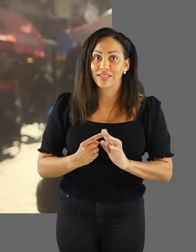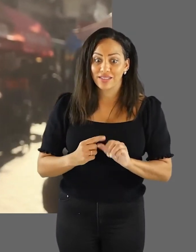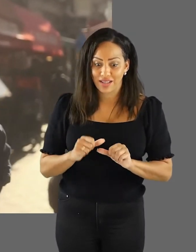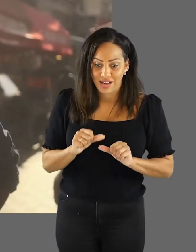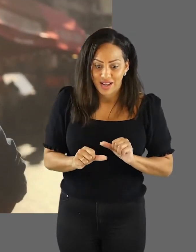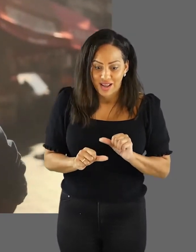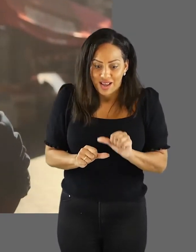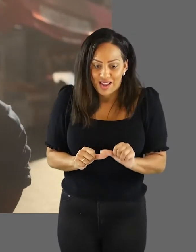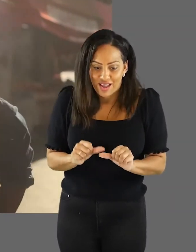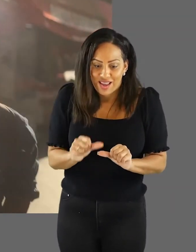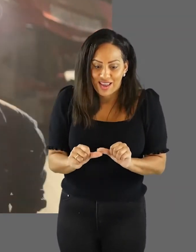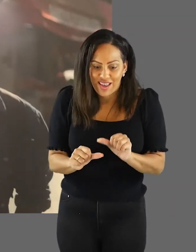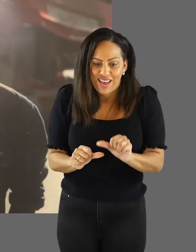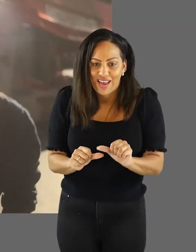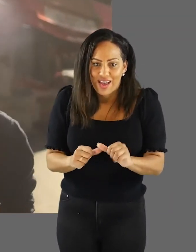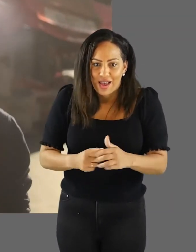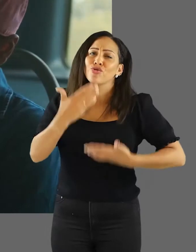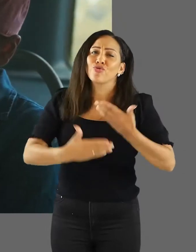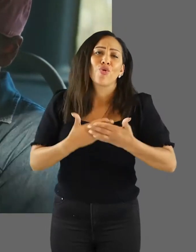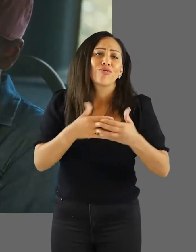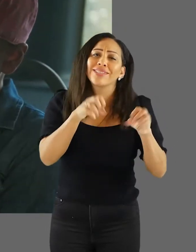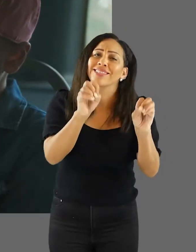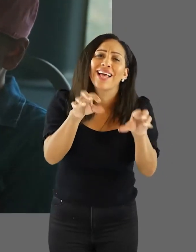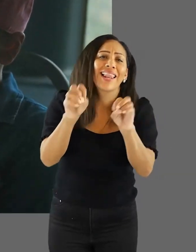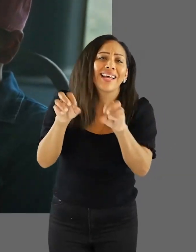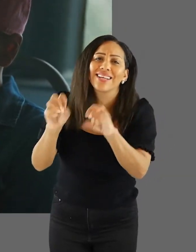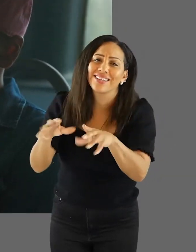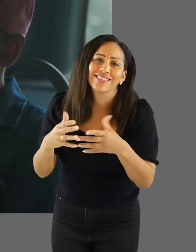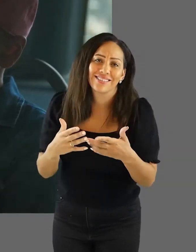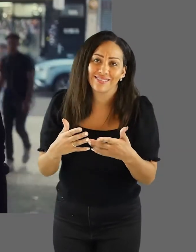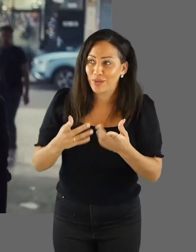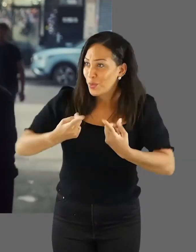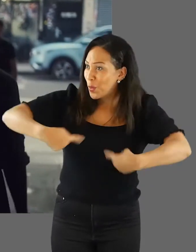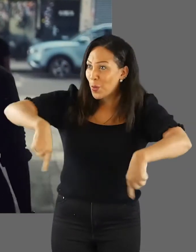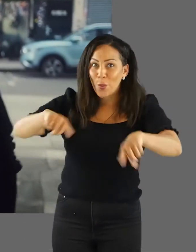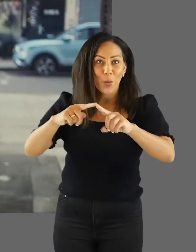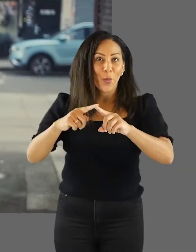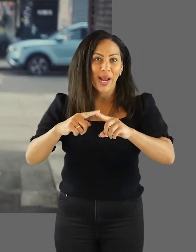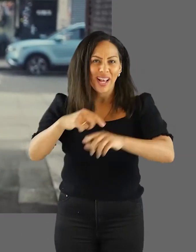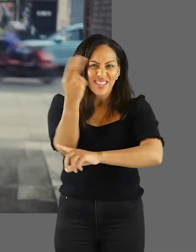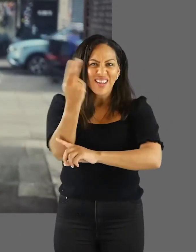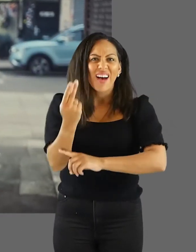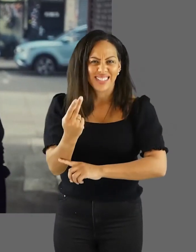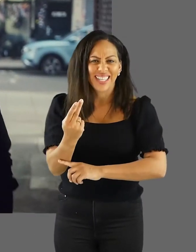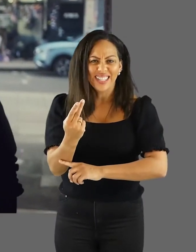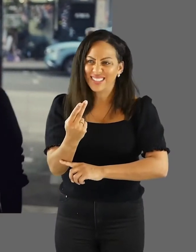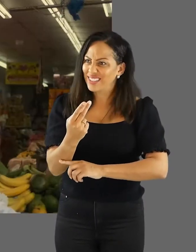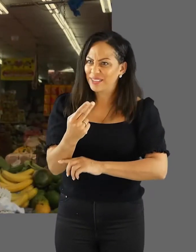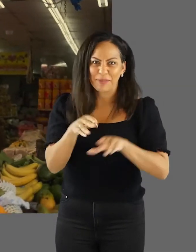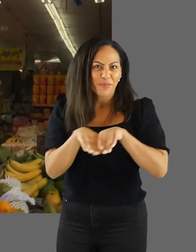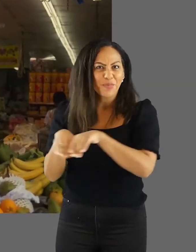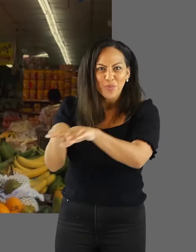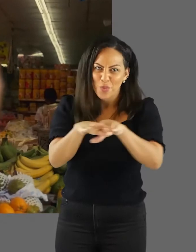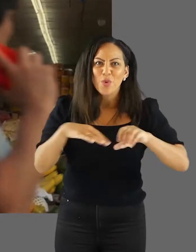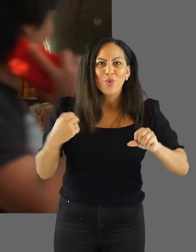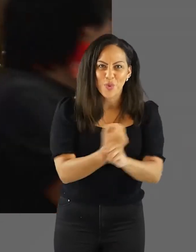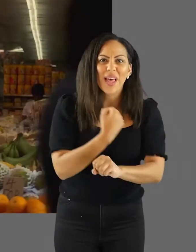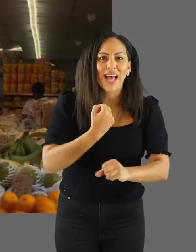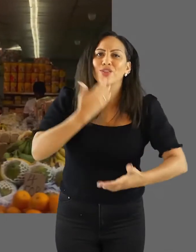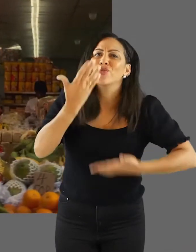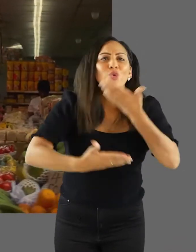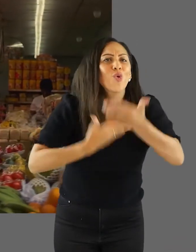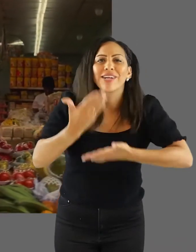dancer? Could I play live electronics? Could I perform my poetry? Could I combine disciplines and